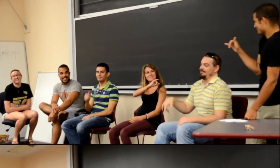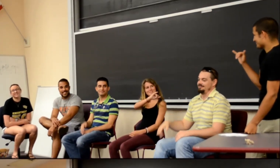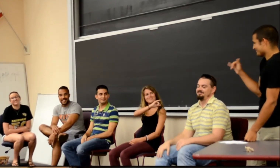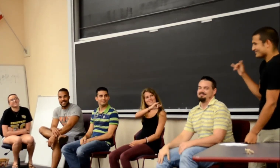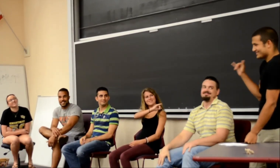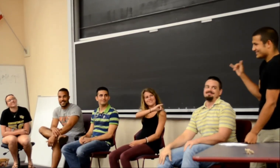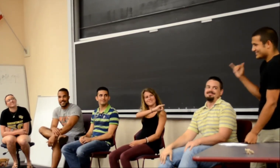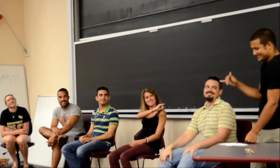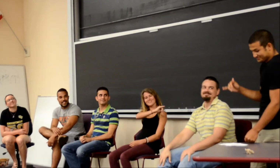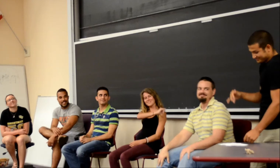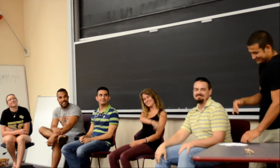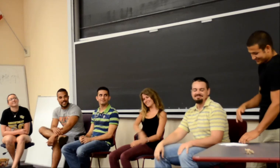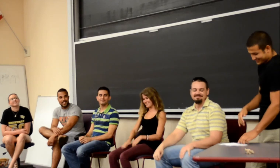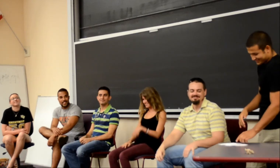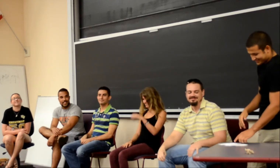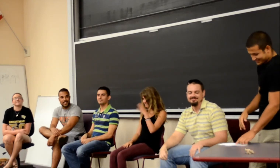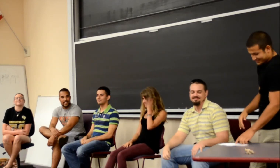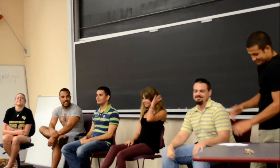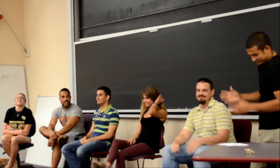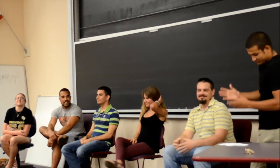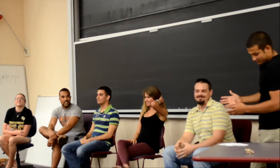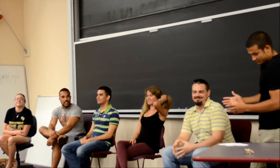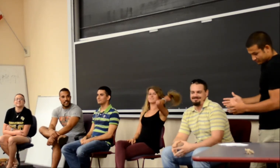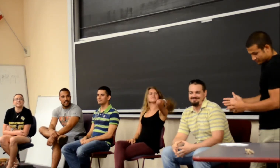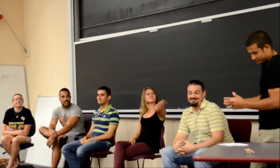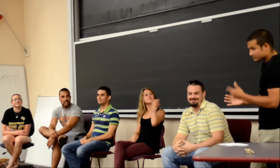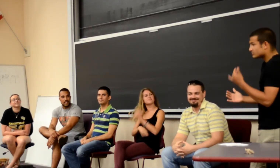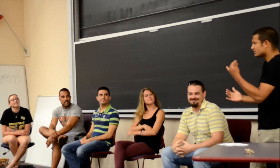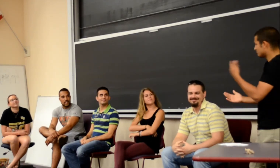Me too. Yep.